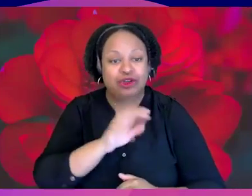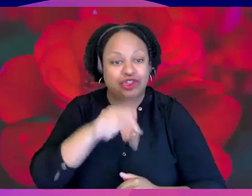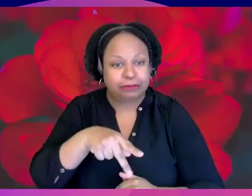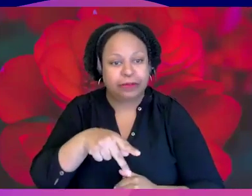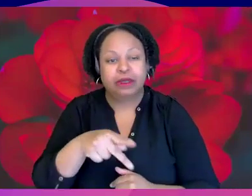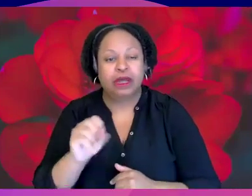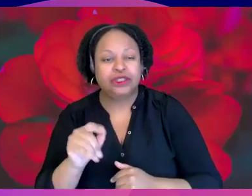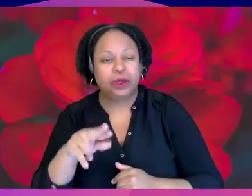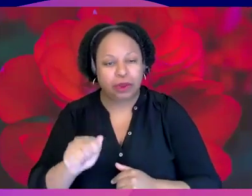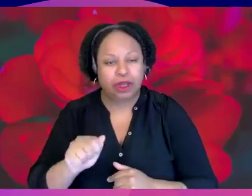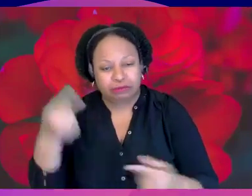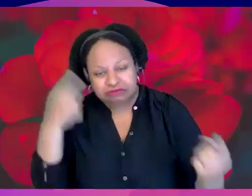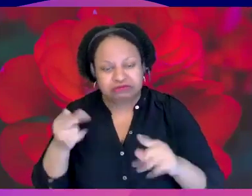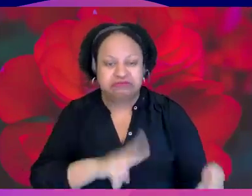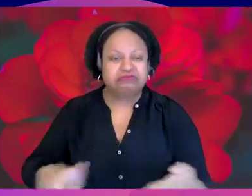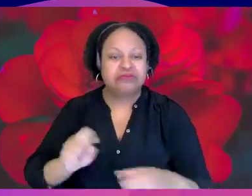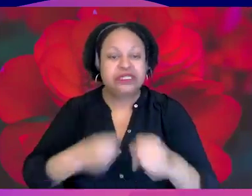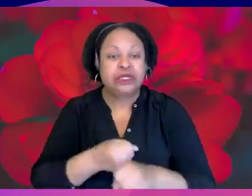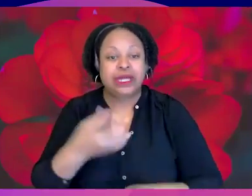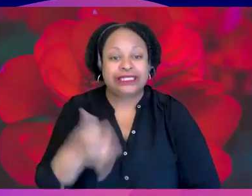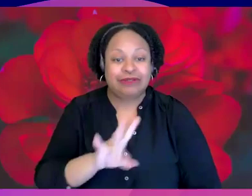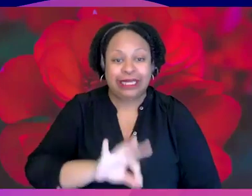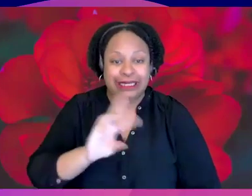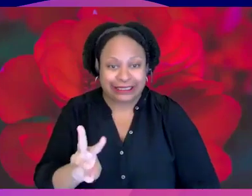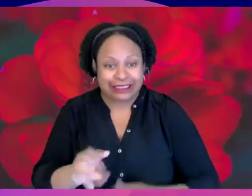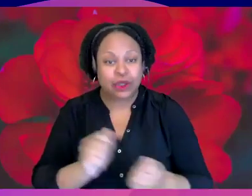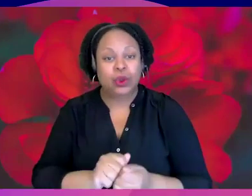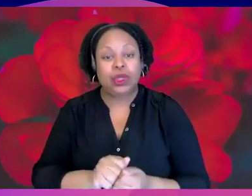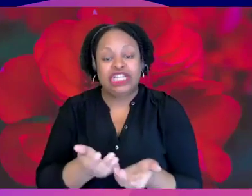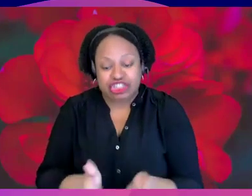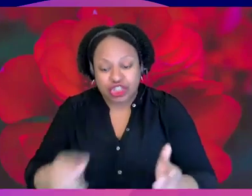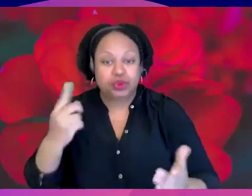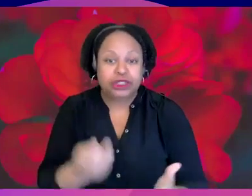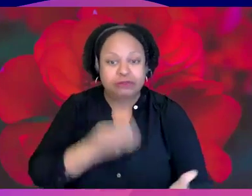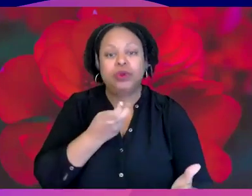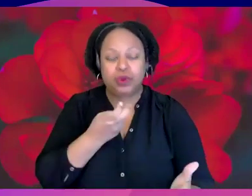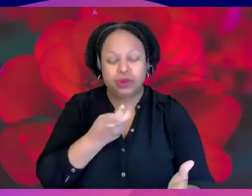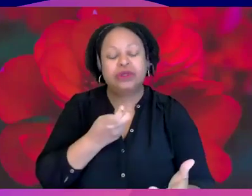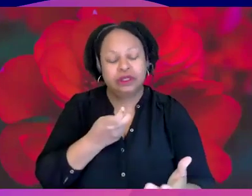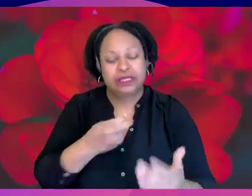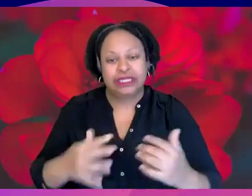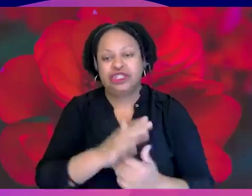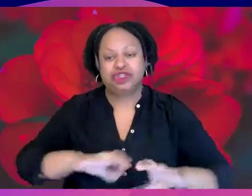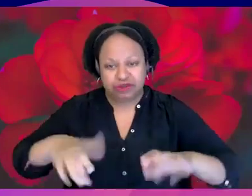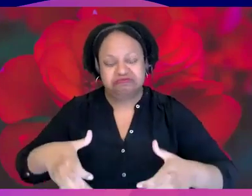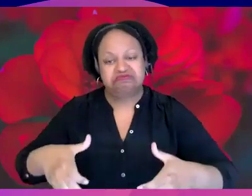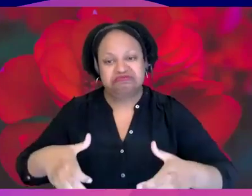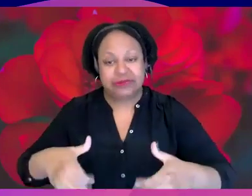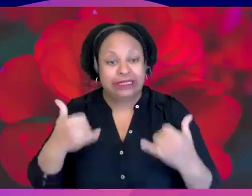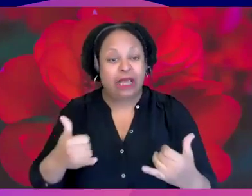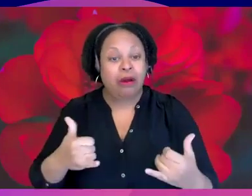Spoon Covenant Wampum. Today, this land continues to be home to many Indigenous people from across Turtle